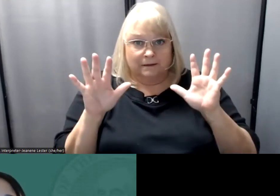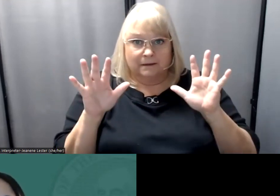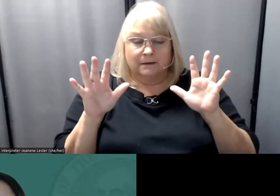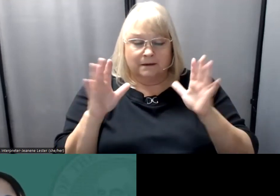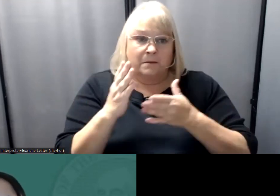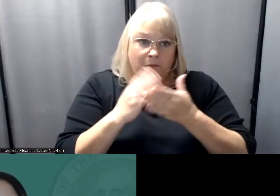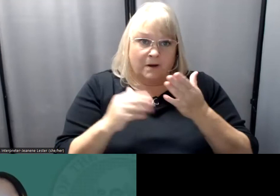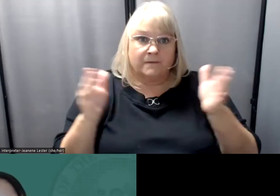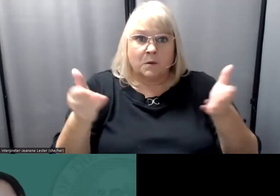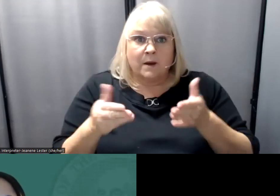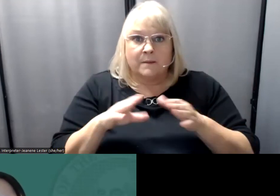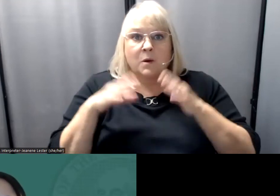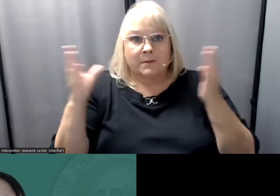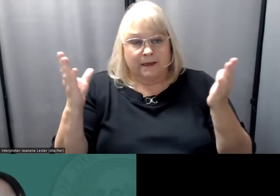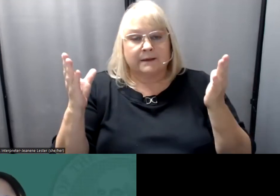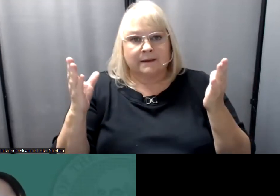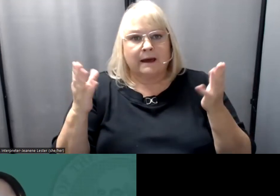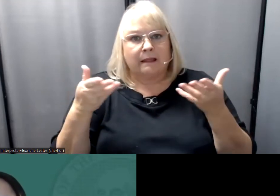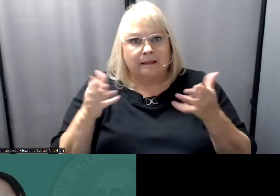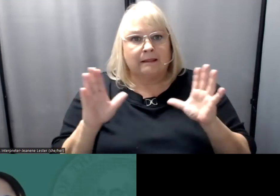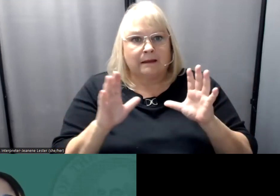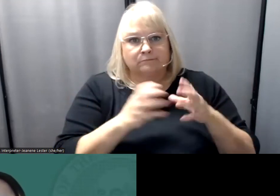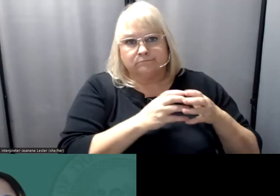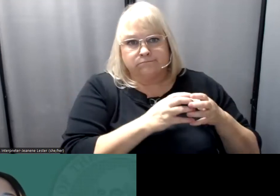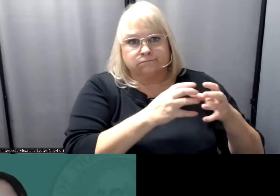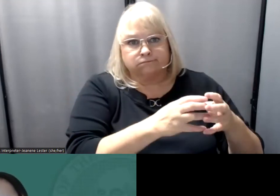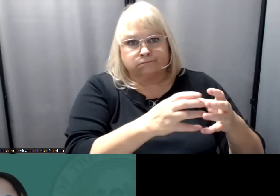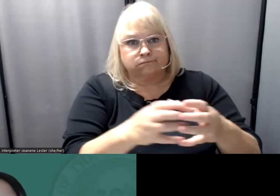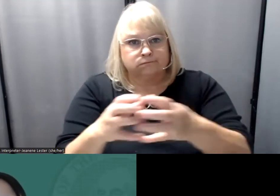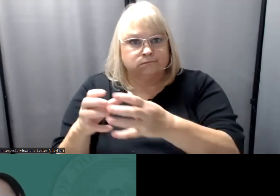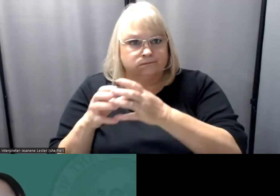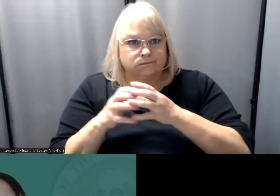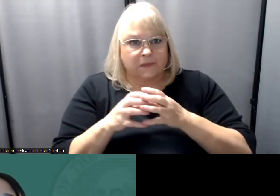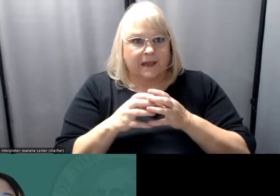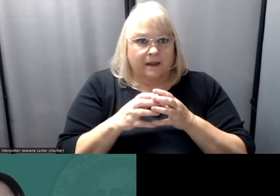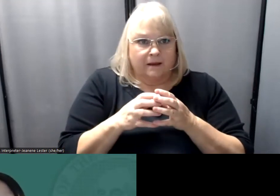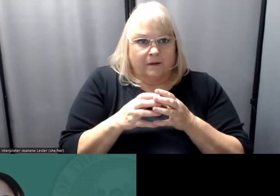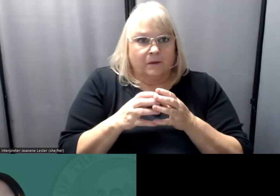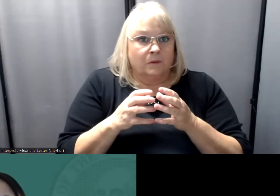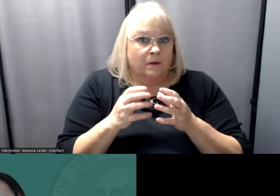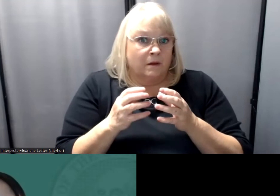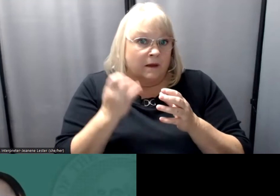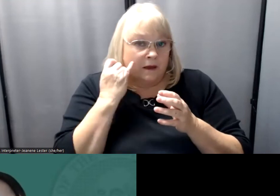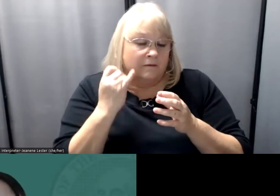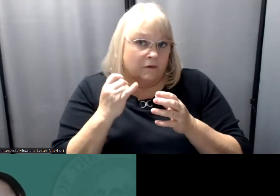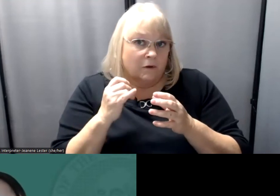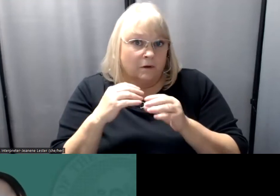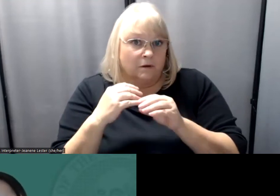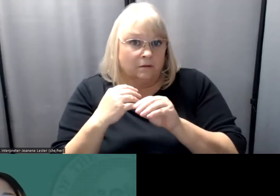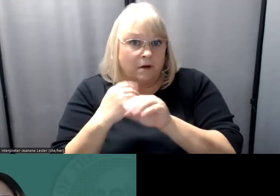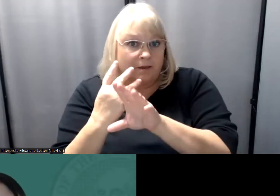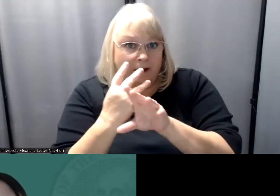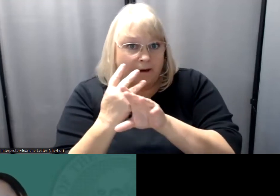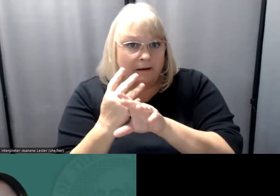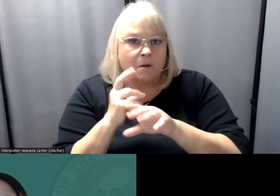of the welcome and opening is let's break into breakout rooms, whether that's online or face-to-face, you put them in